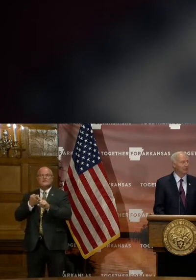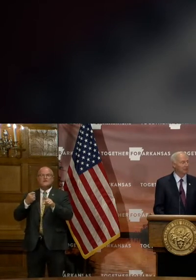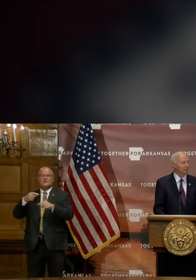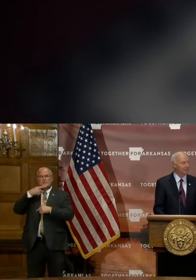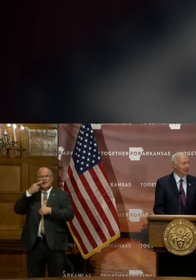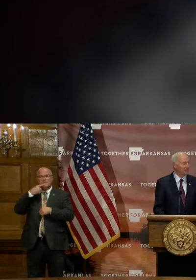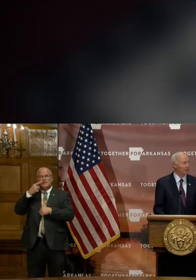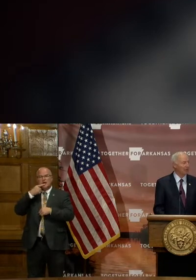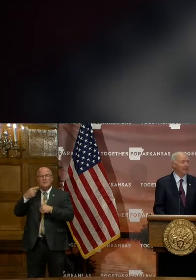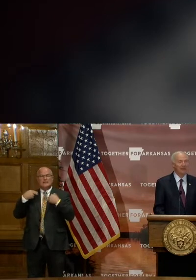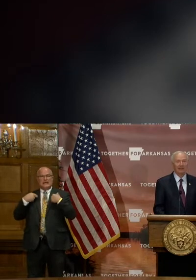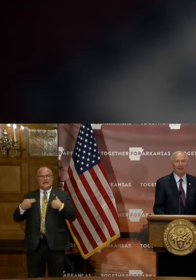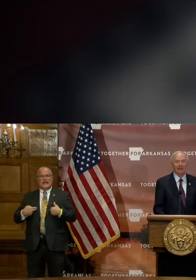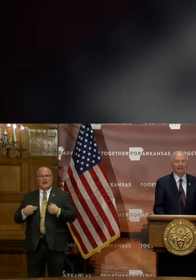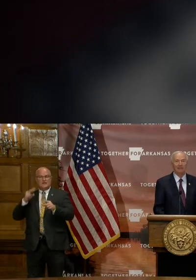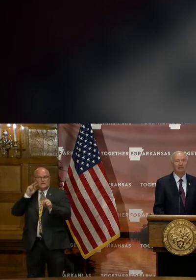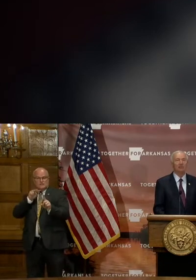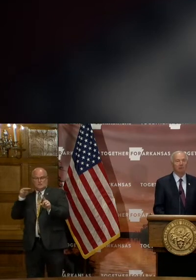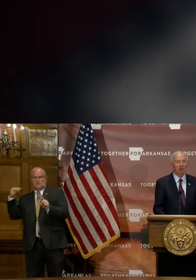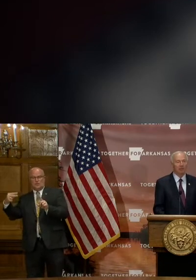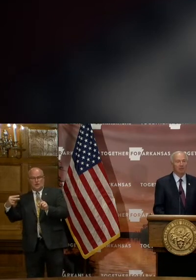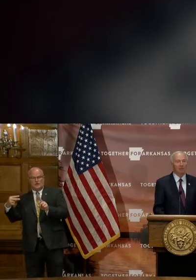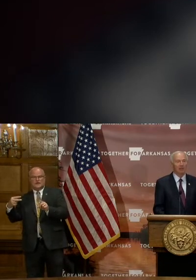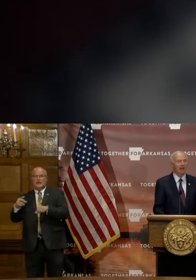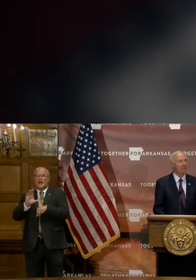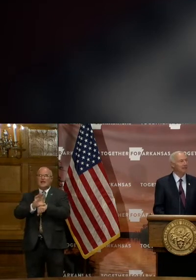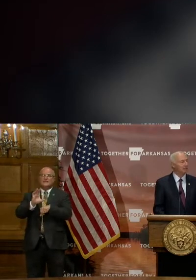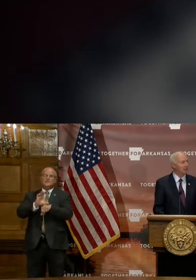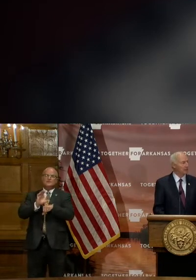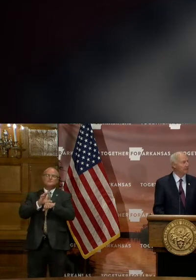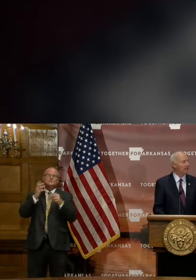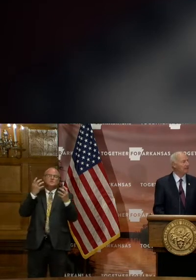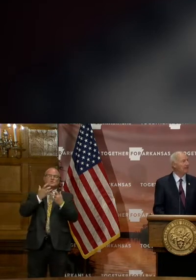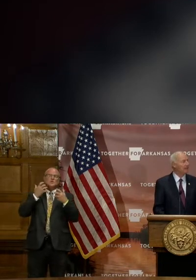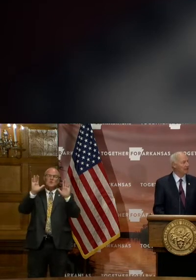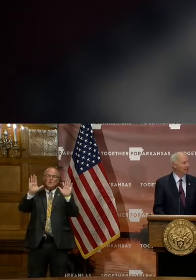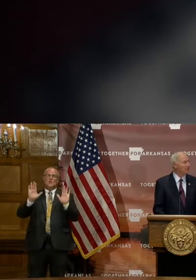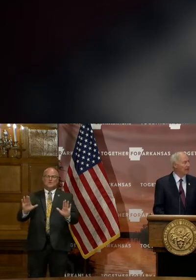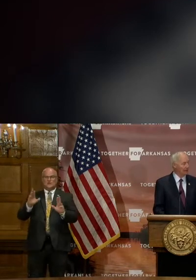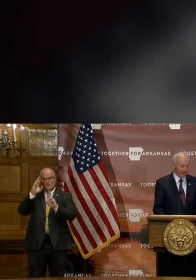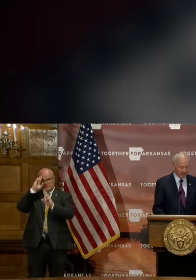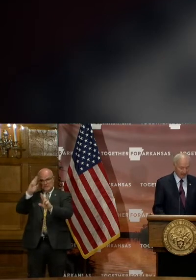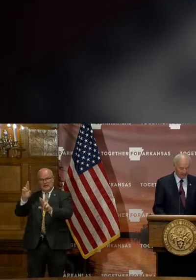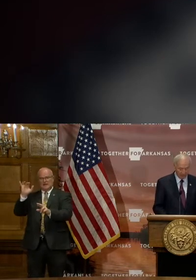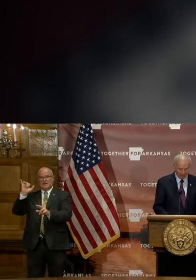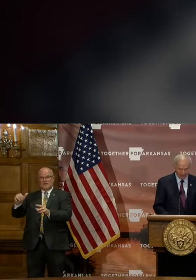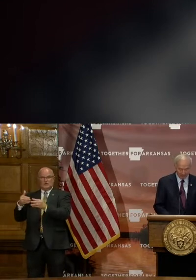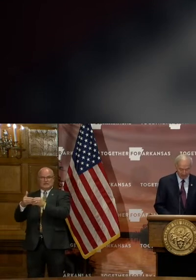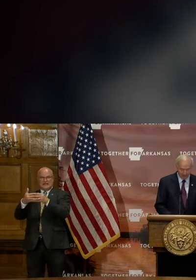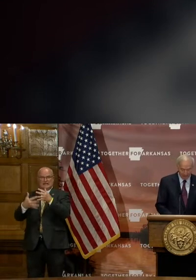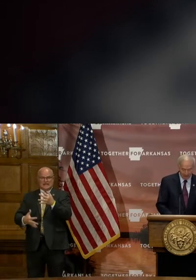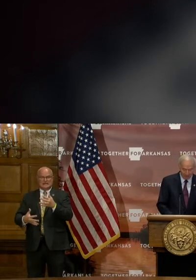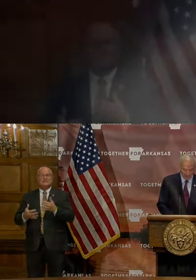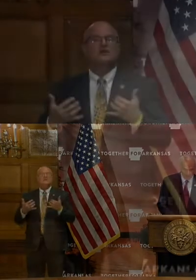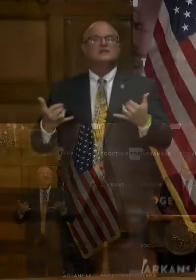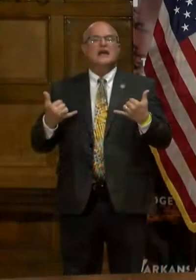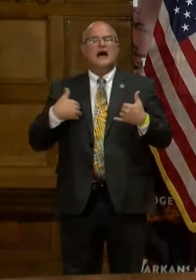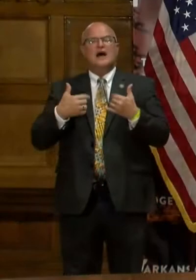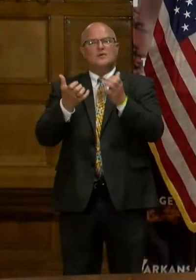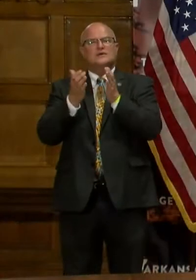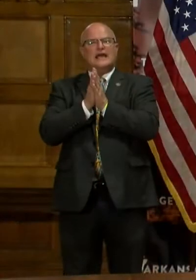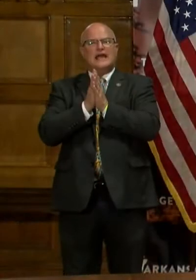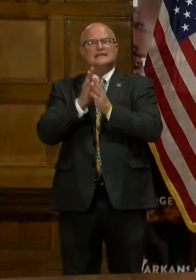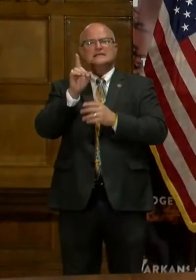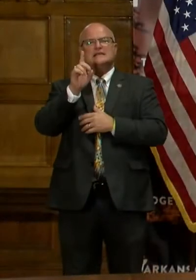health standpoint, and they've done a remarkable job in respecting those guidelines. And with that, I wanted to